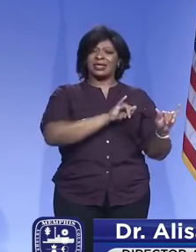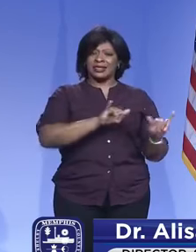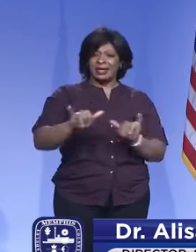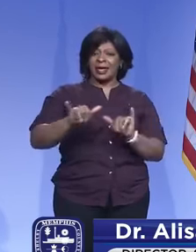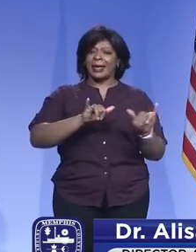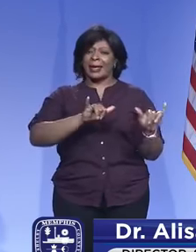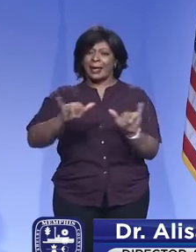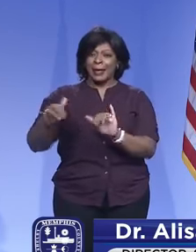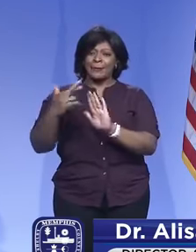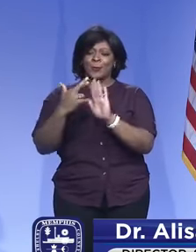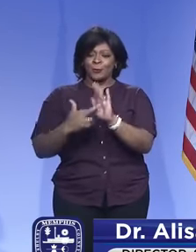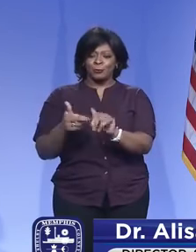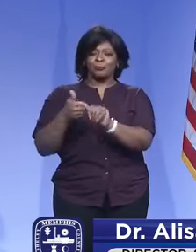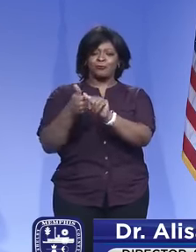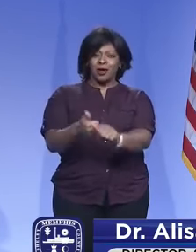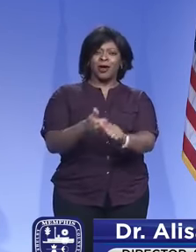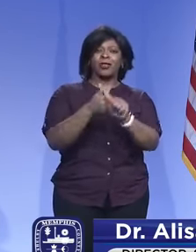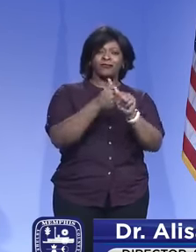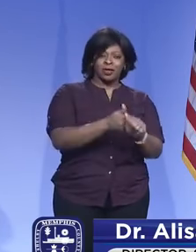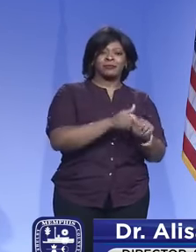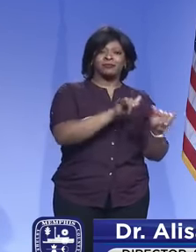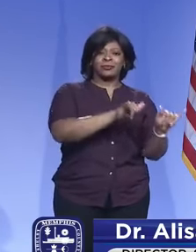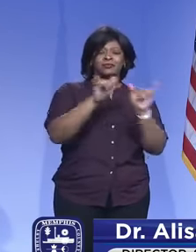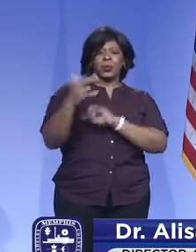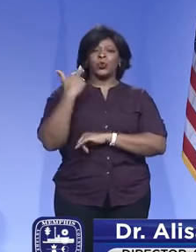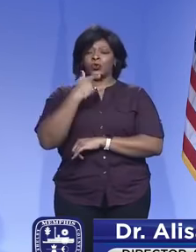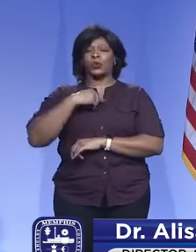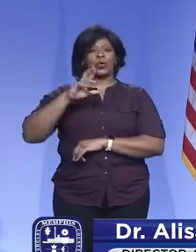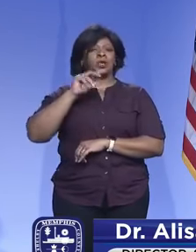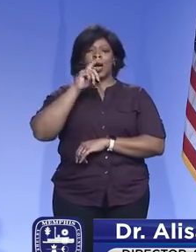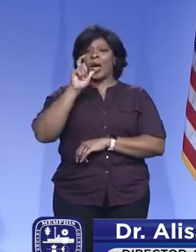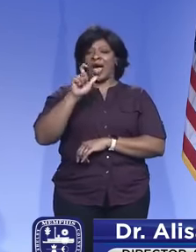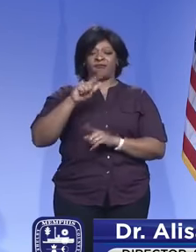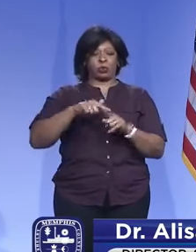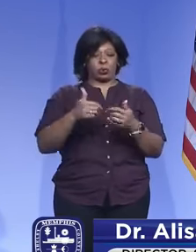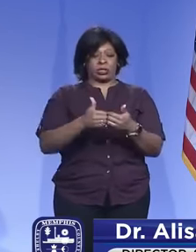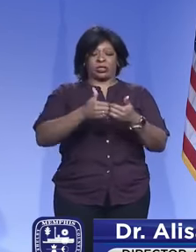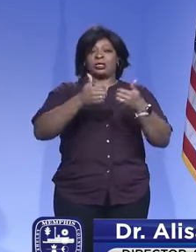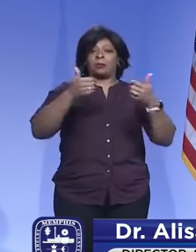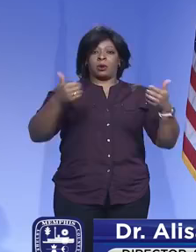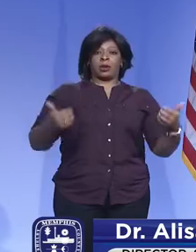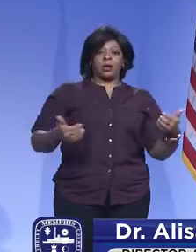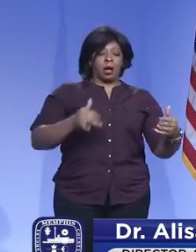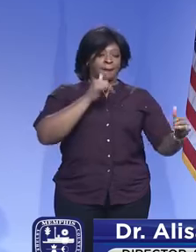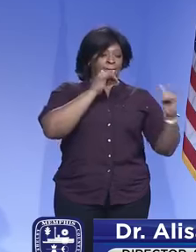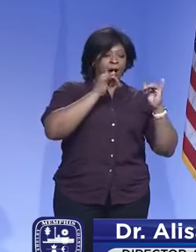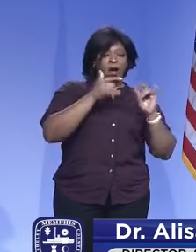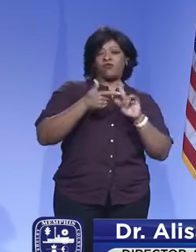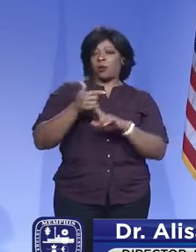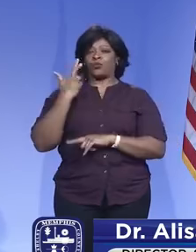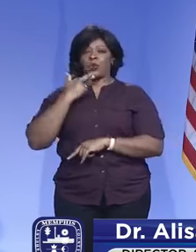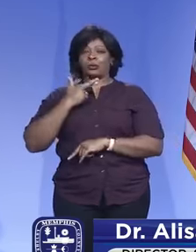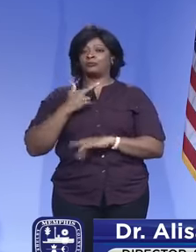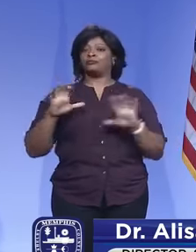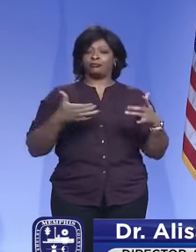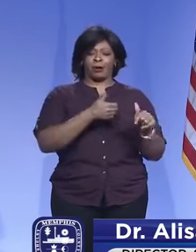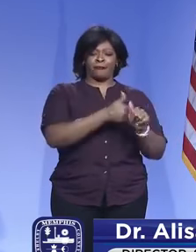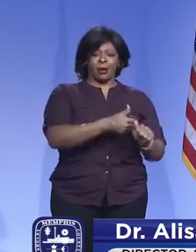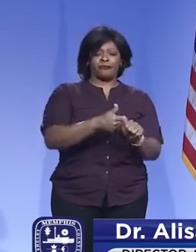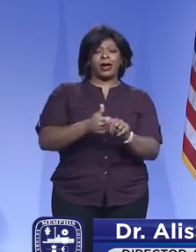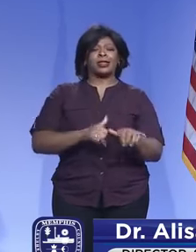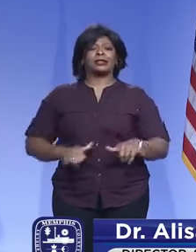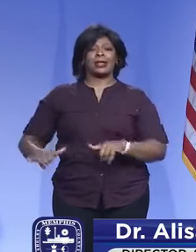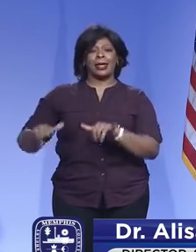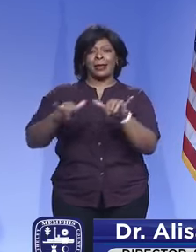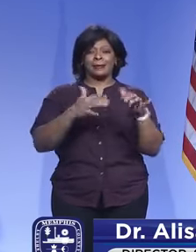and regulations and requirements as a restaurant. So we no longer separate out a bar from a restaurant or a limited